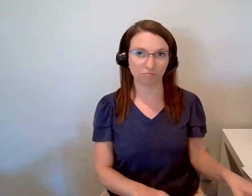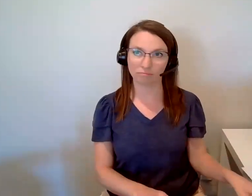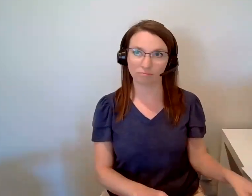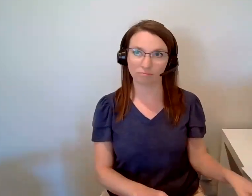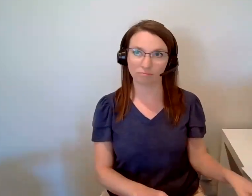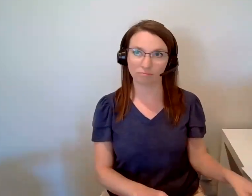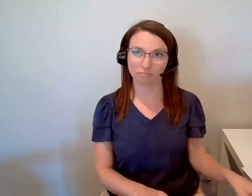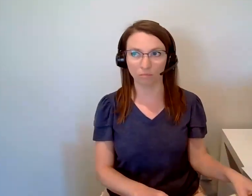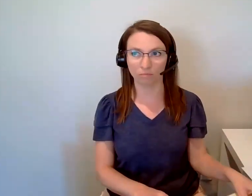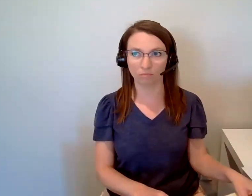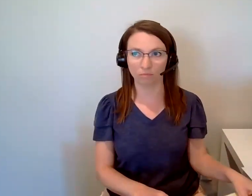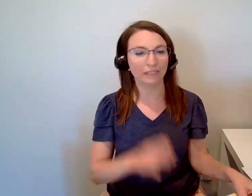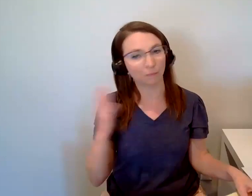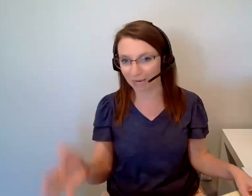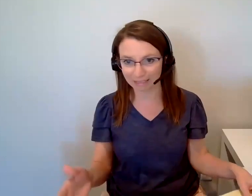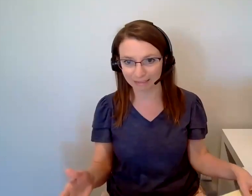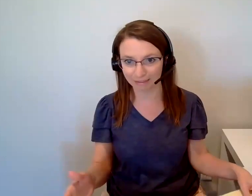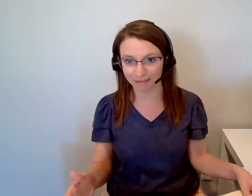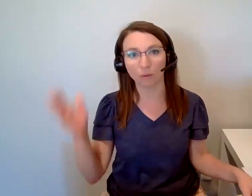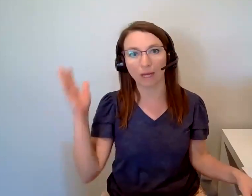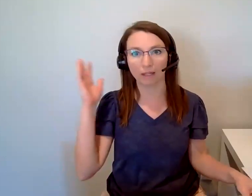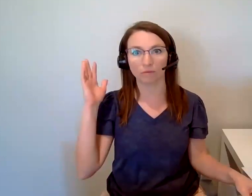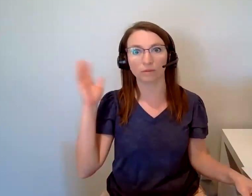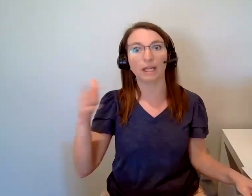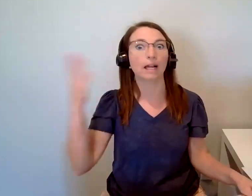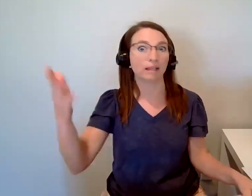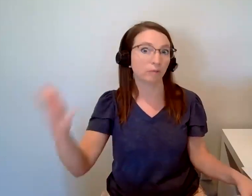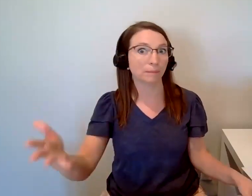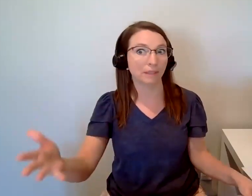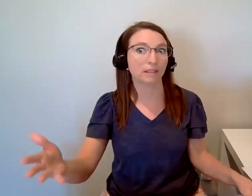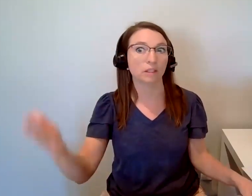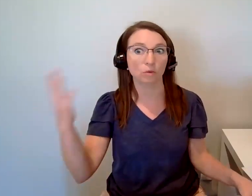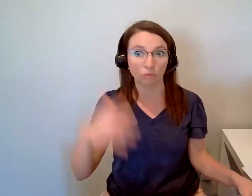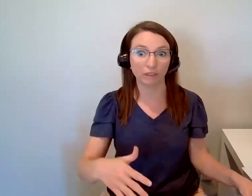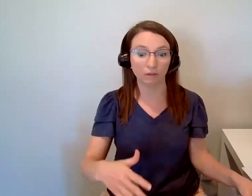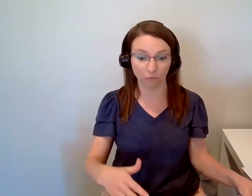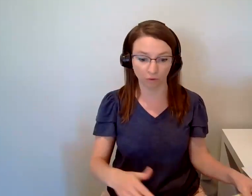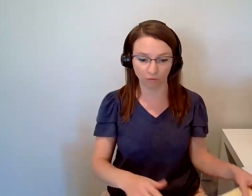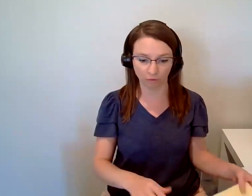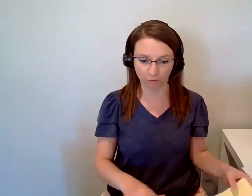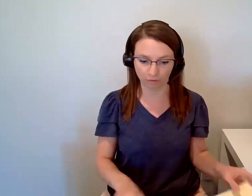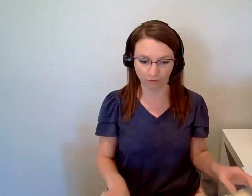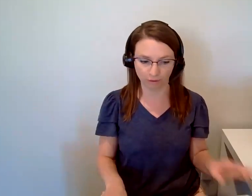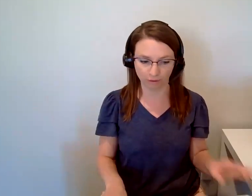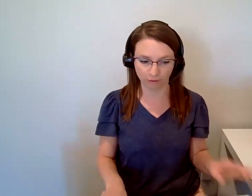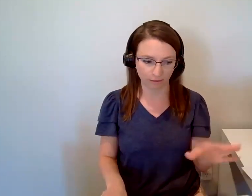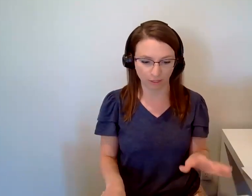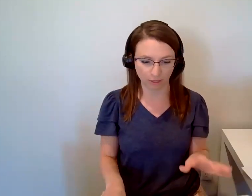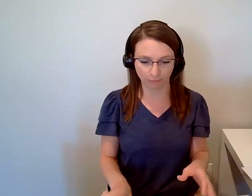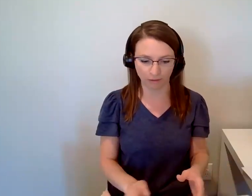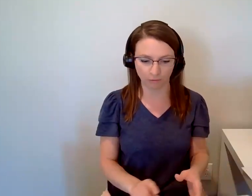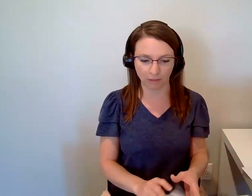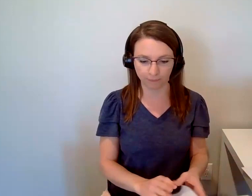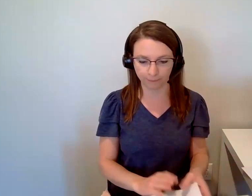and, ways to practice. So I really highly recommend that you read over that document as well.